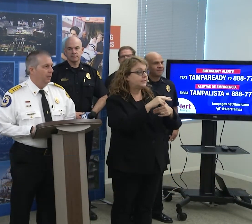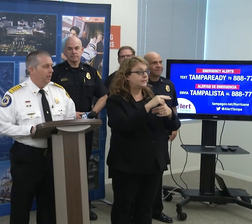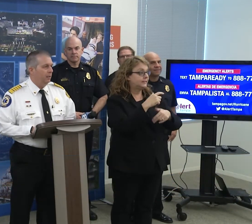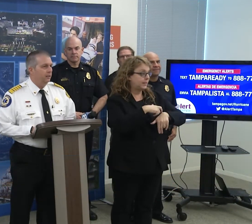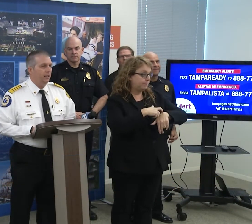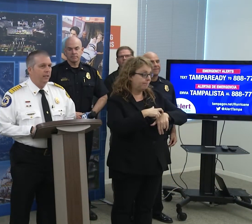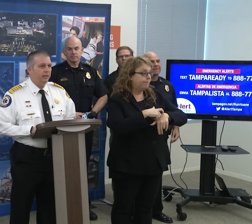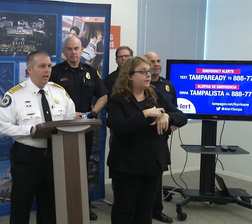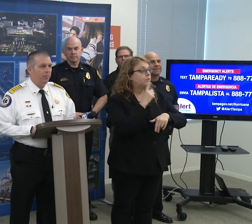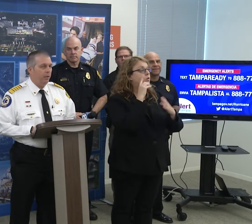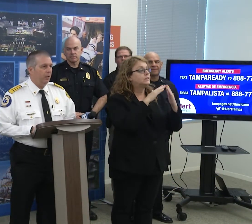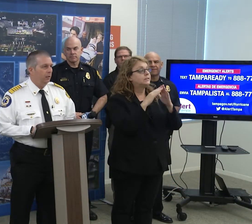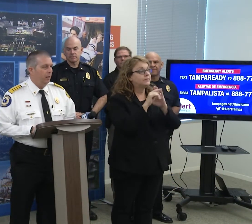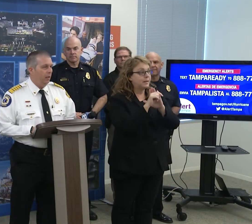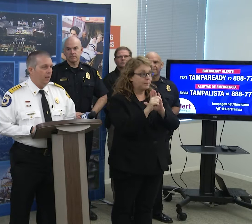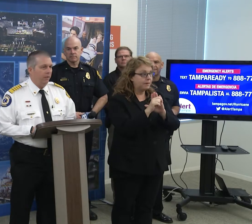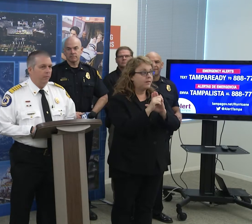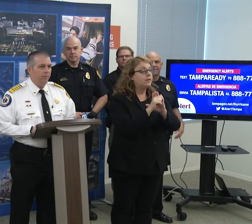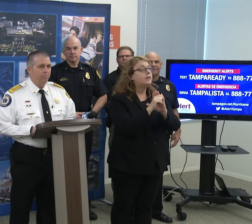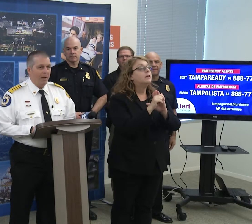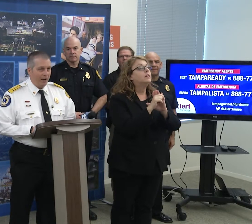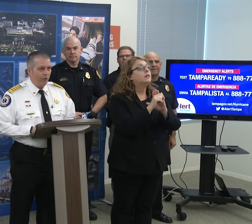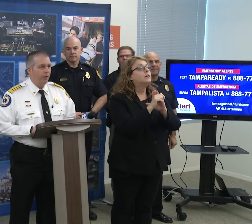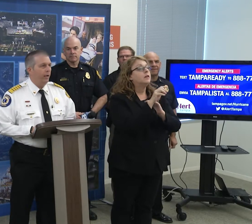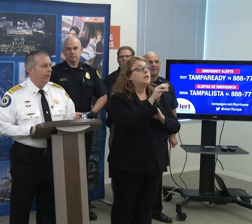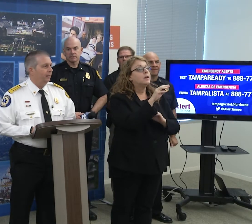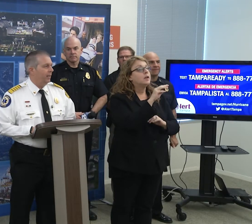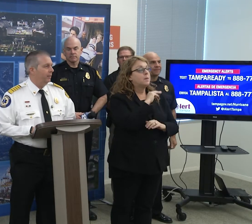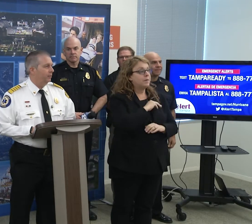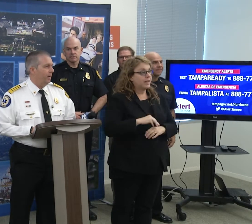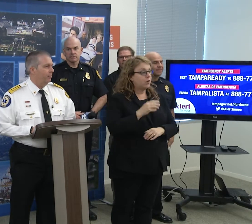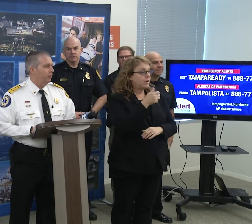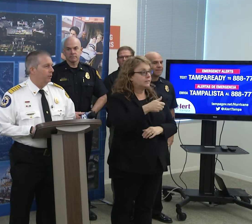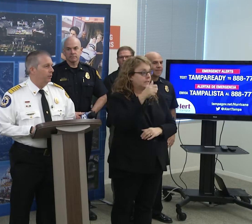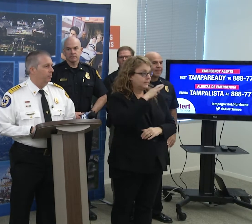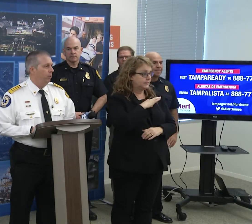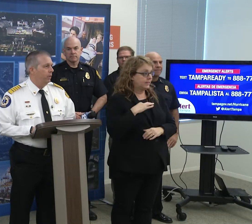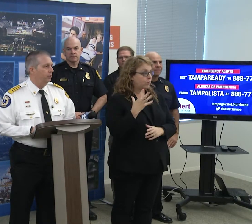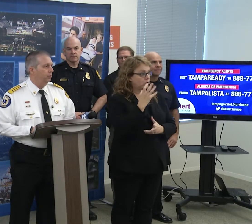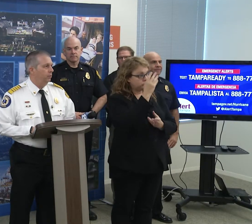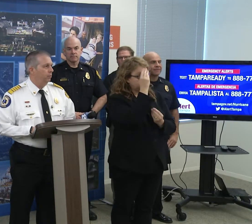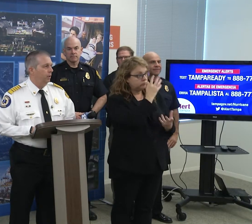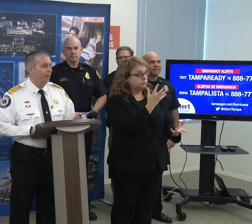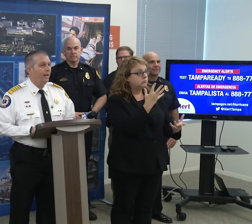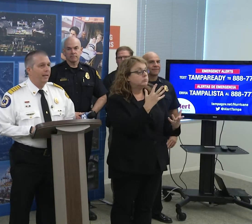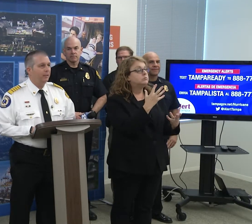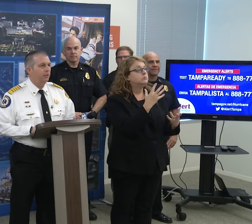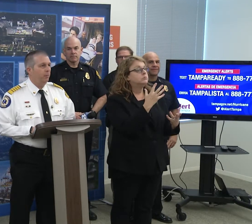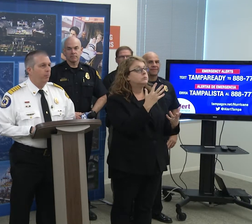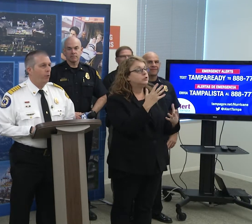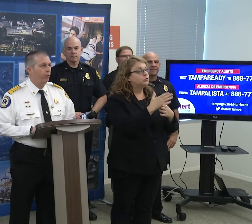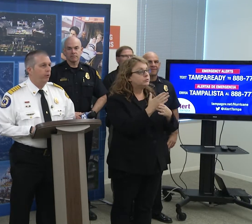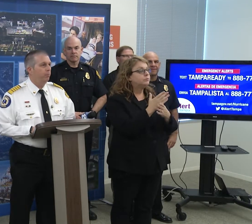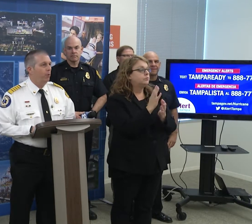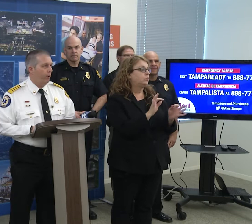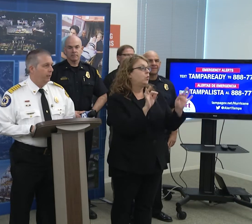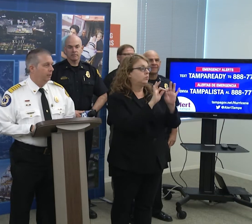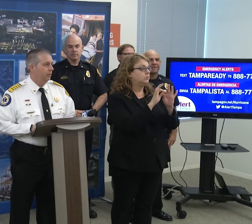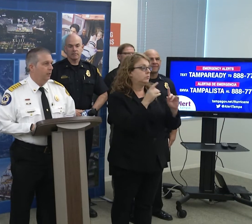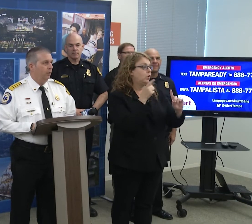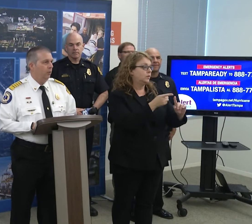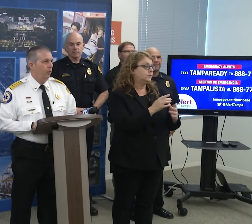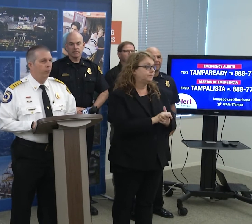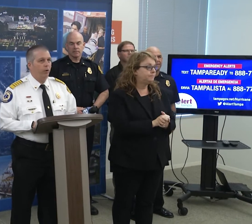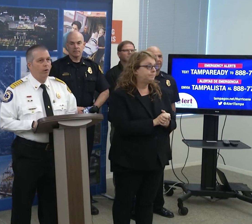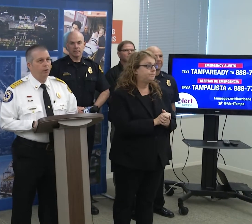season. The City of Tampa, Mayor and executive staff wanted to bring to light some important